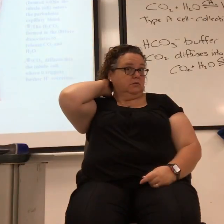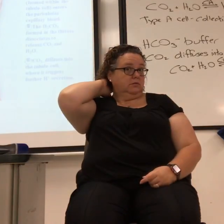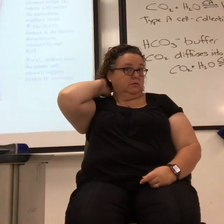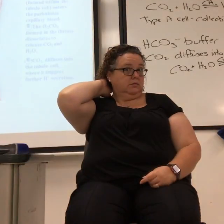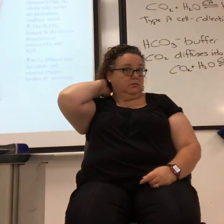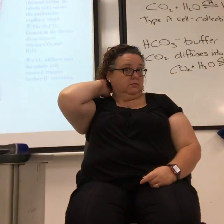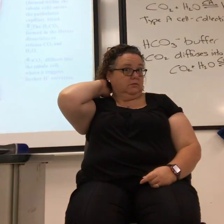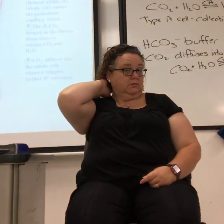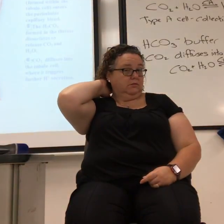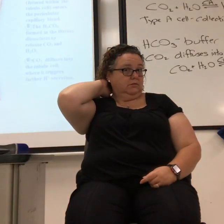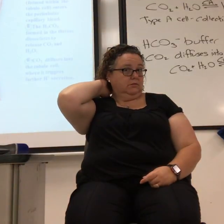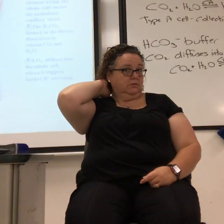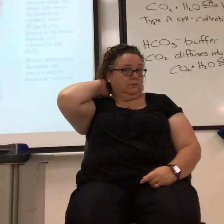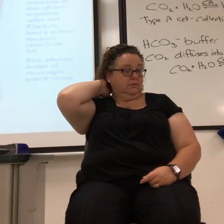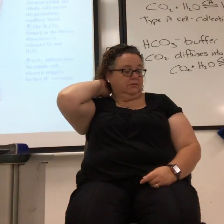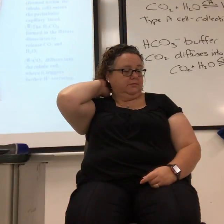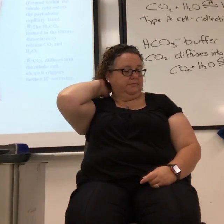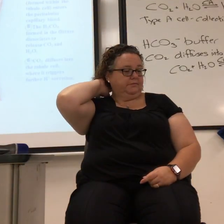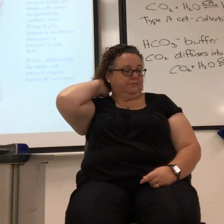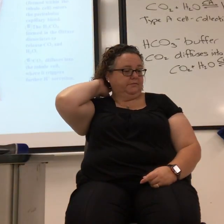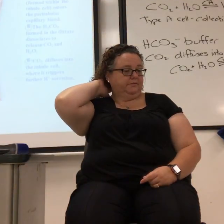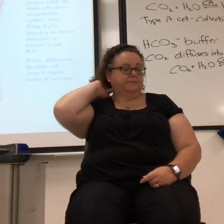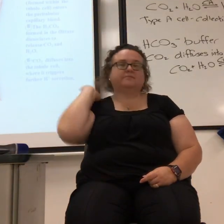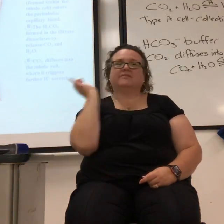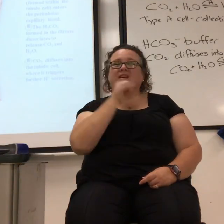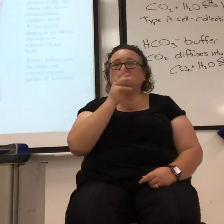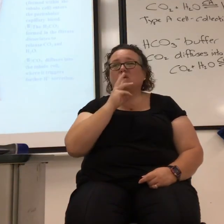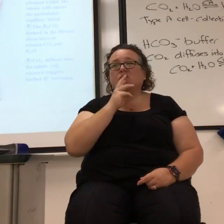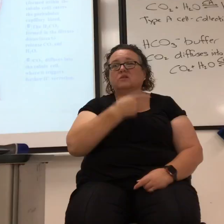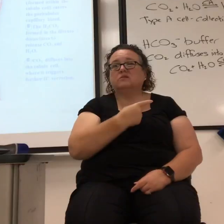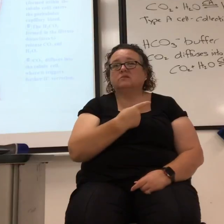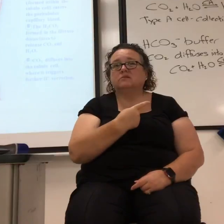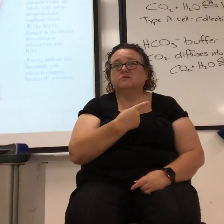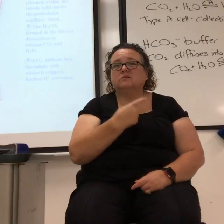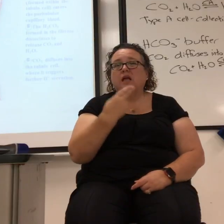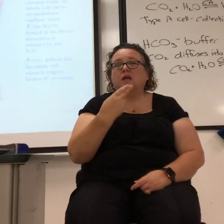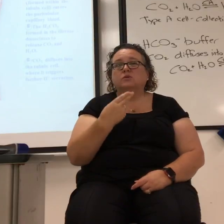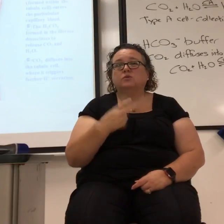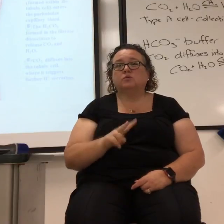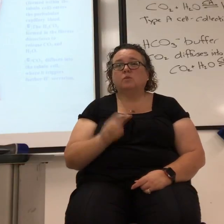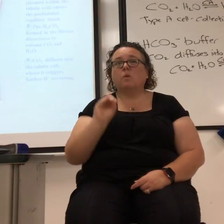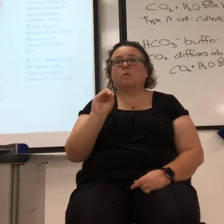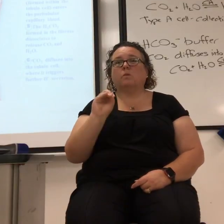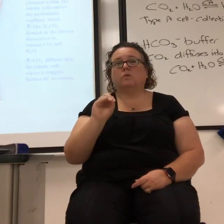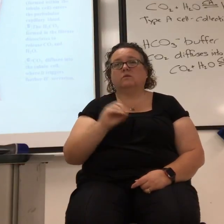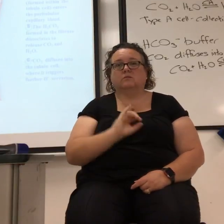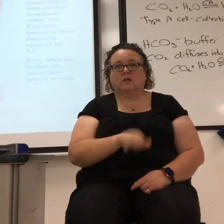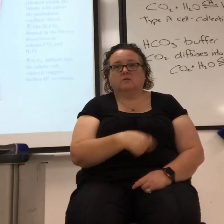H plus OH. That's water. That's H2O.